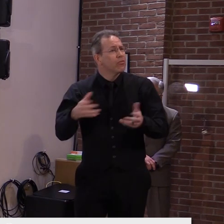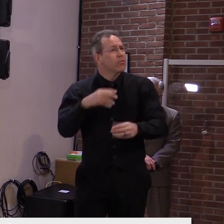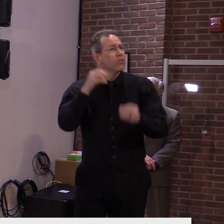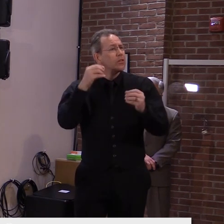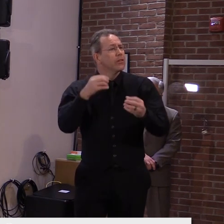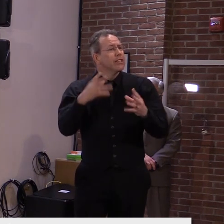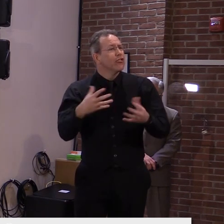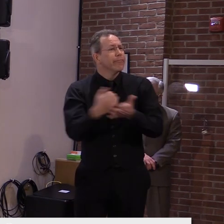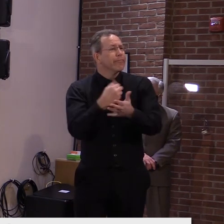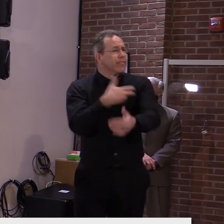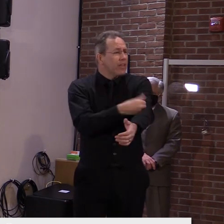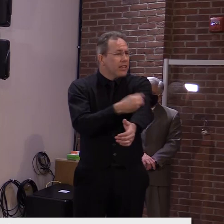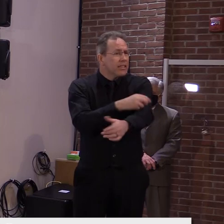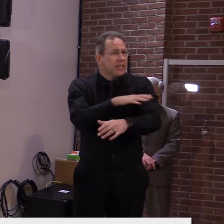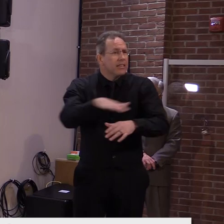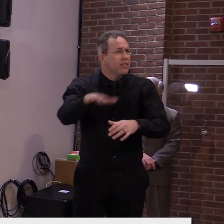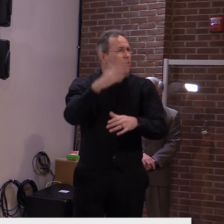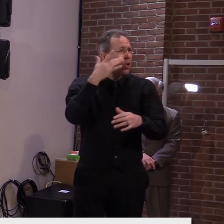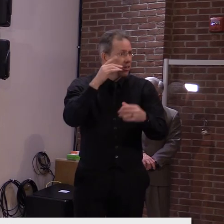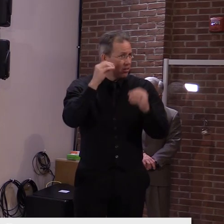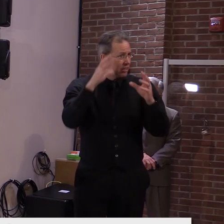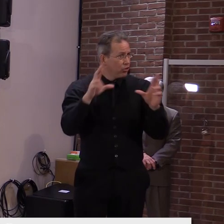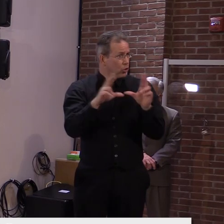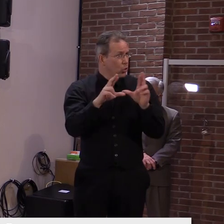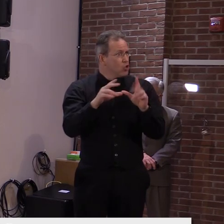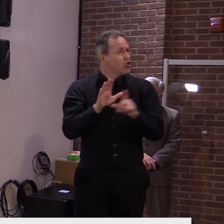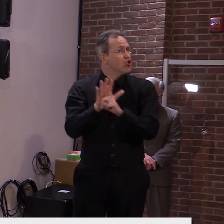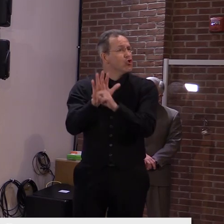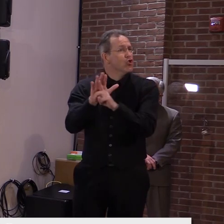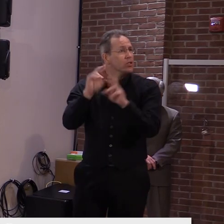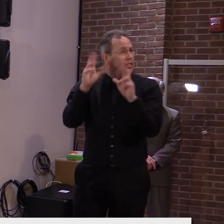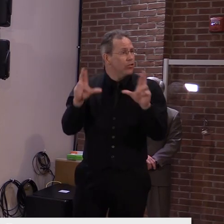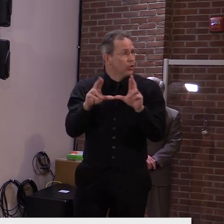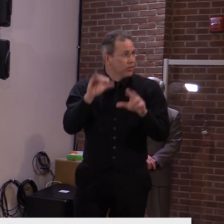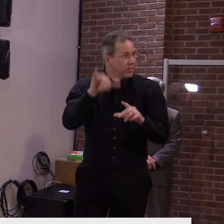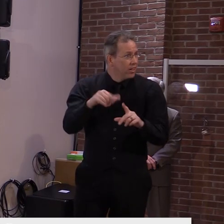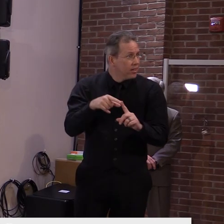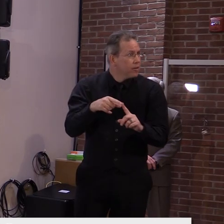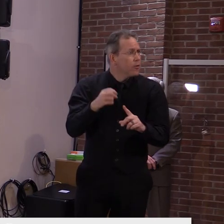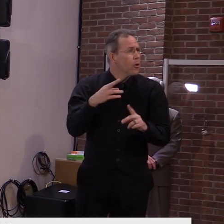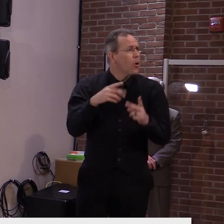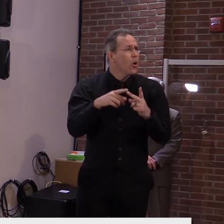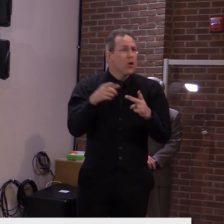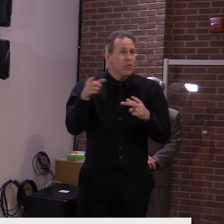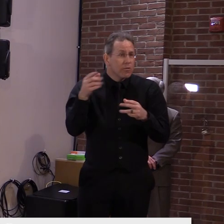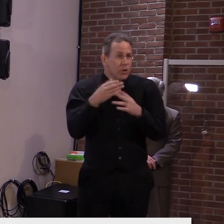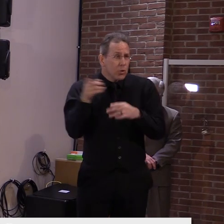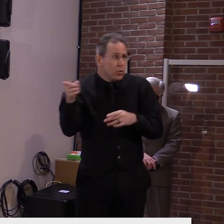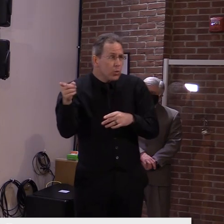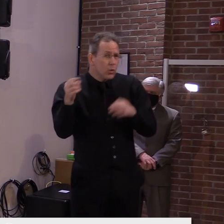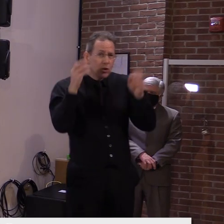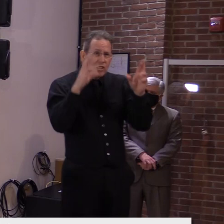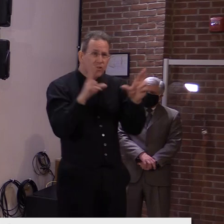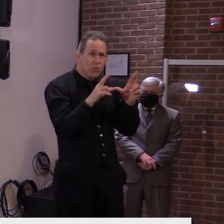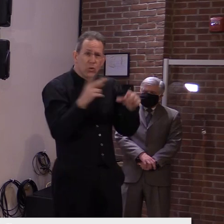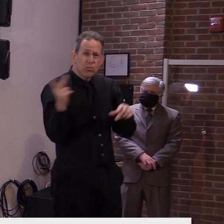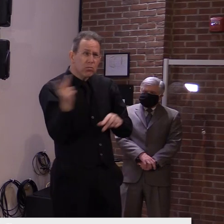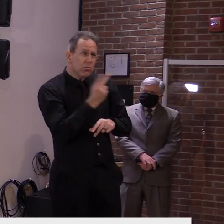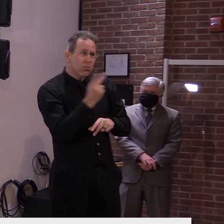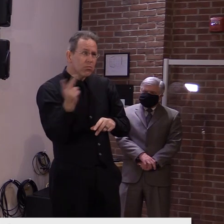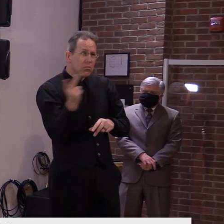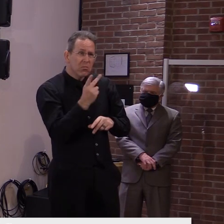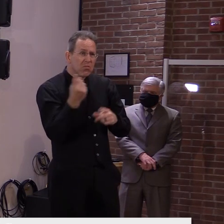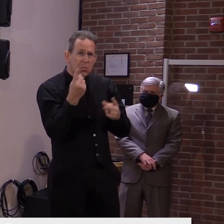agreement between you, your office, anybody in your cabinet, and the teachers' union as the state continues to